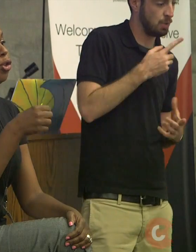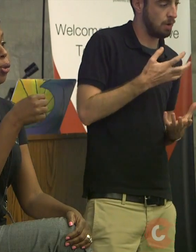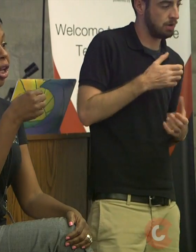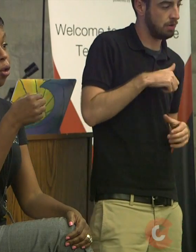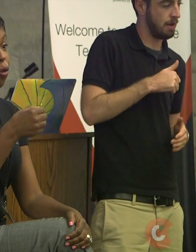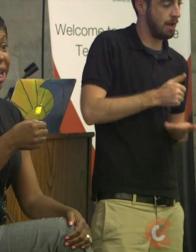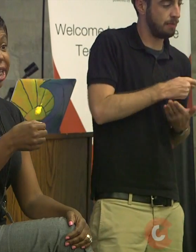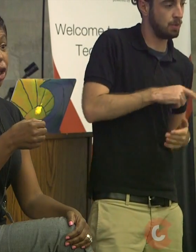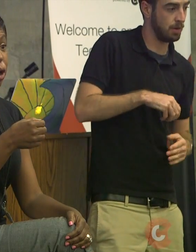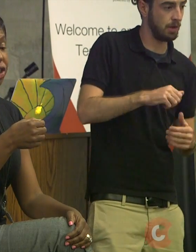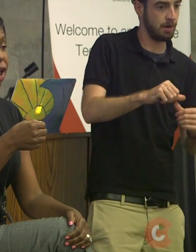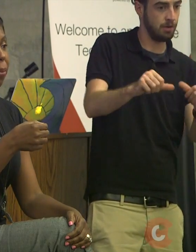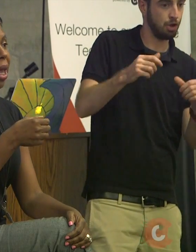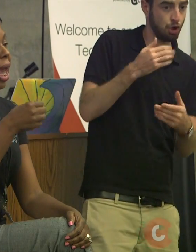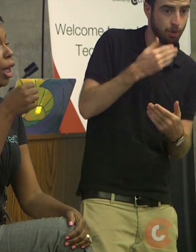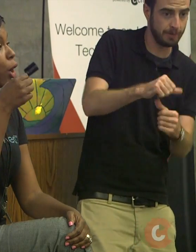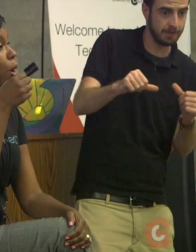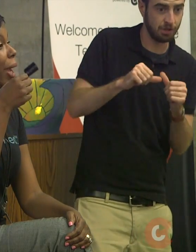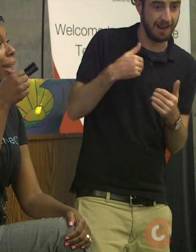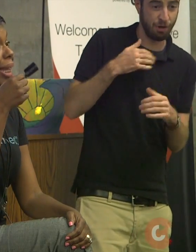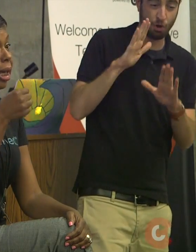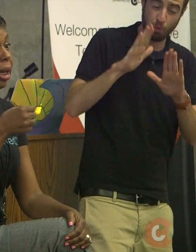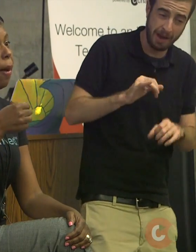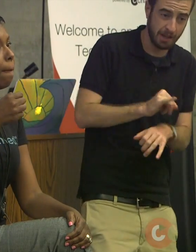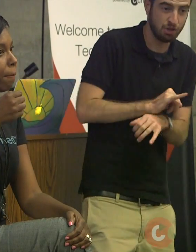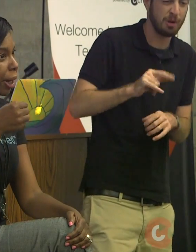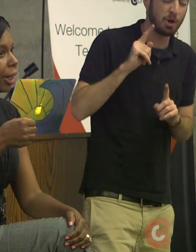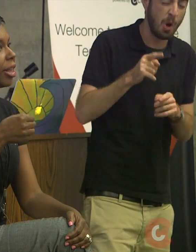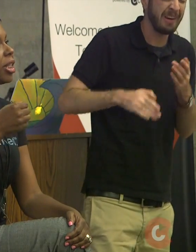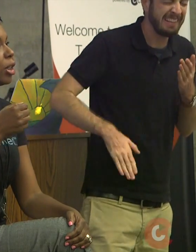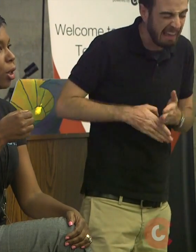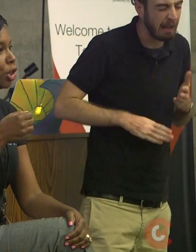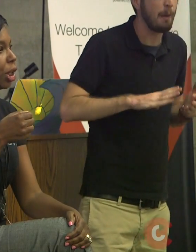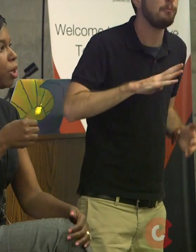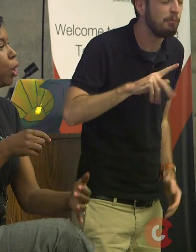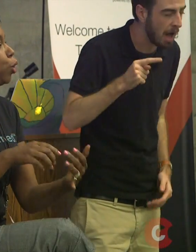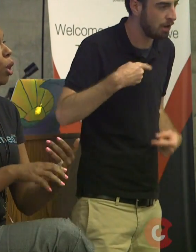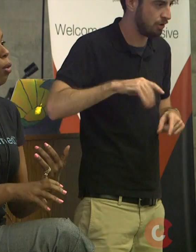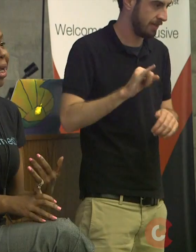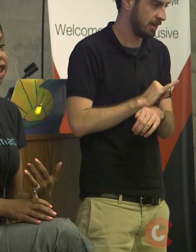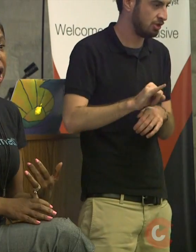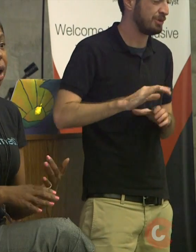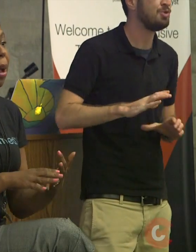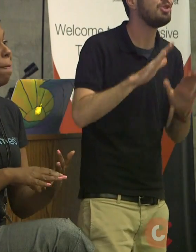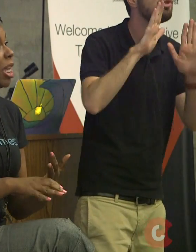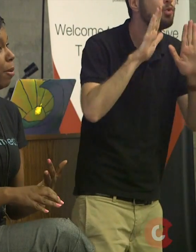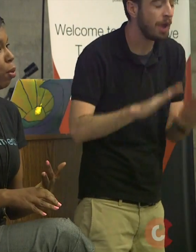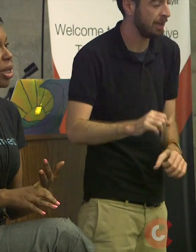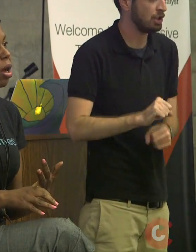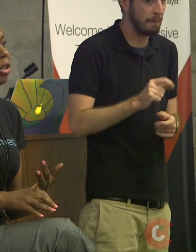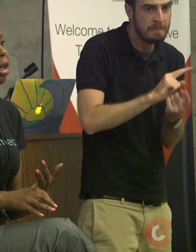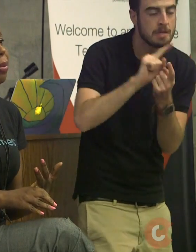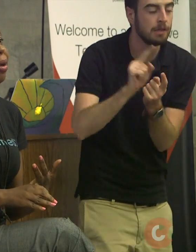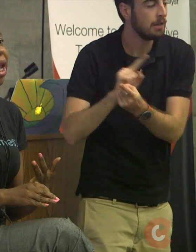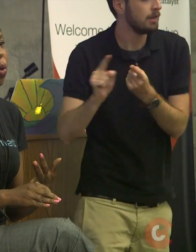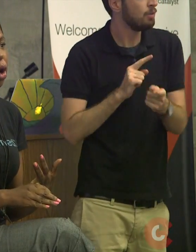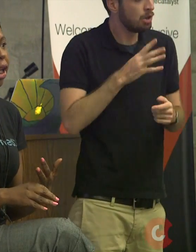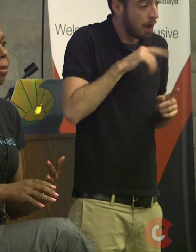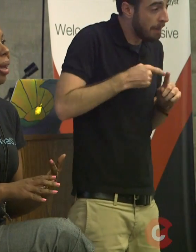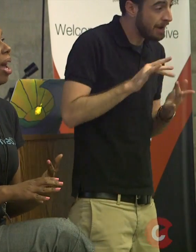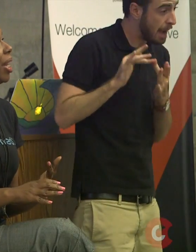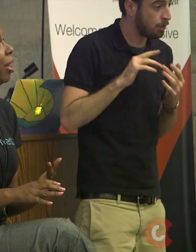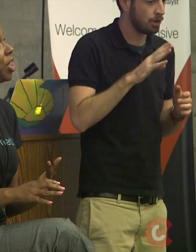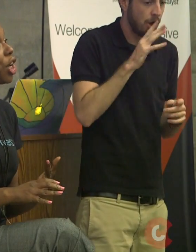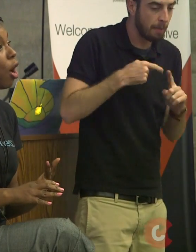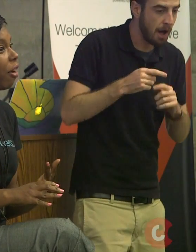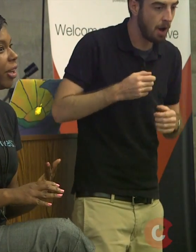you to get a great internship and go and kick butt in this internship. Do a great job. Meet people. We talk to them about